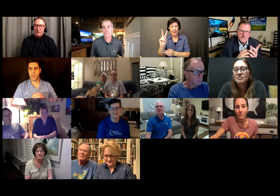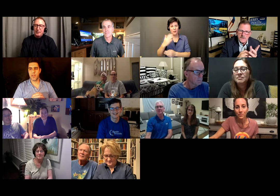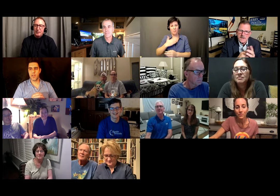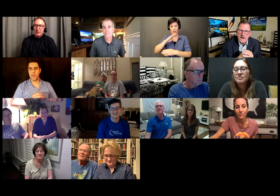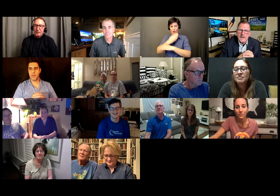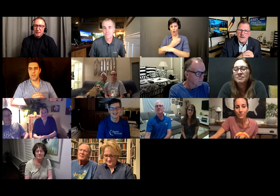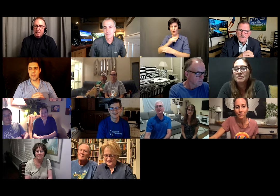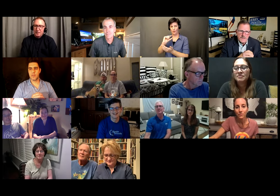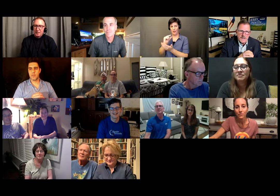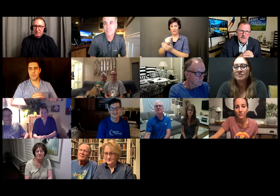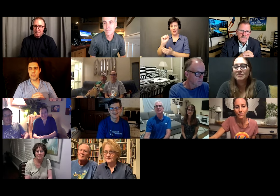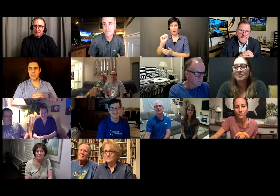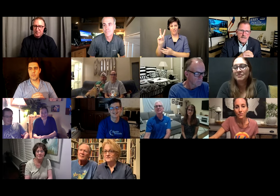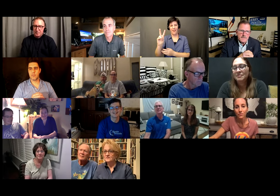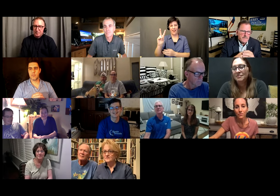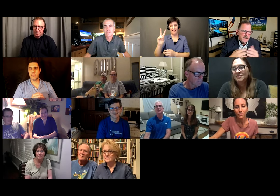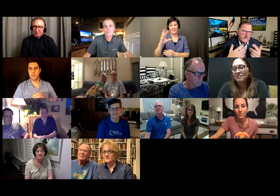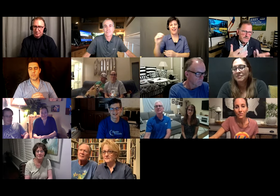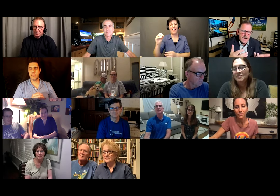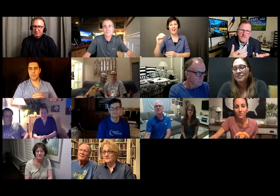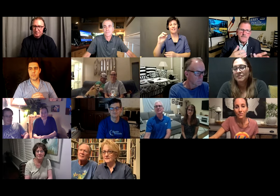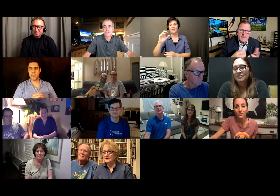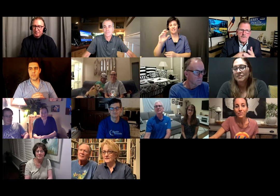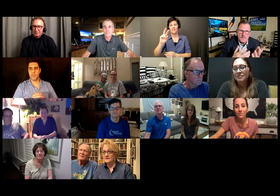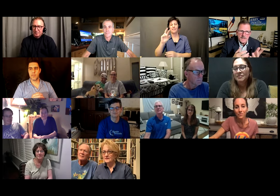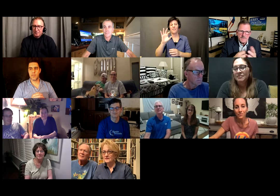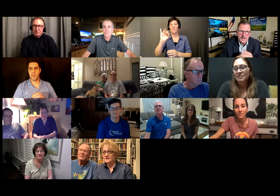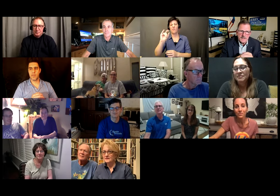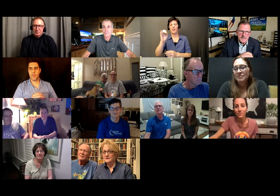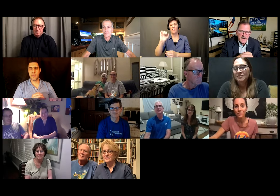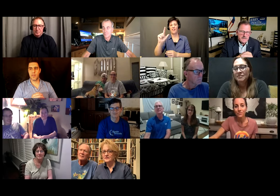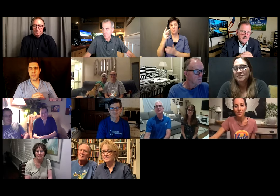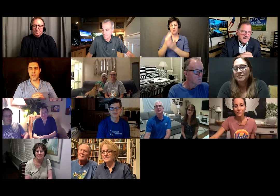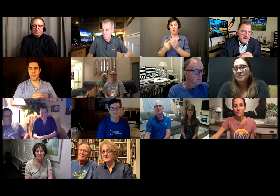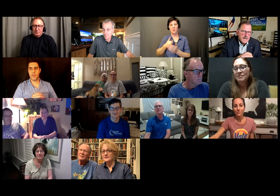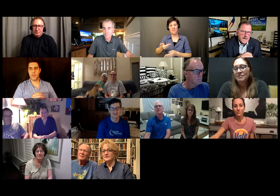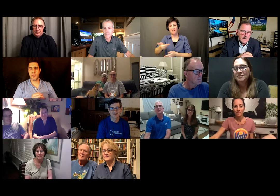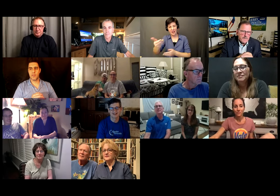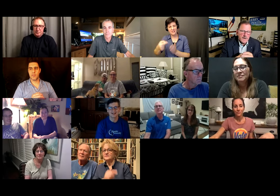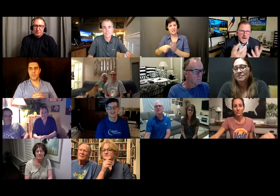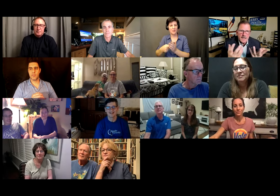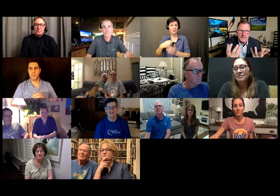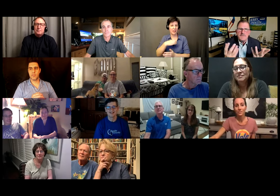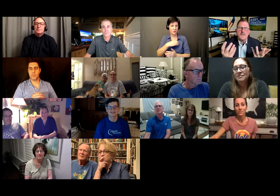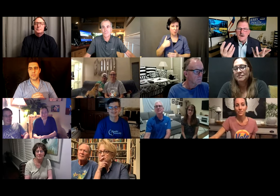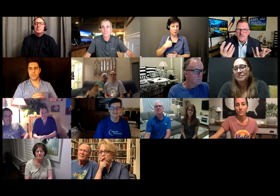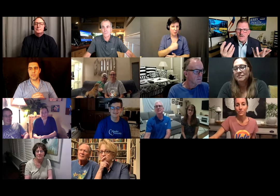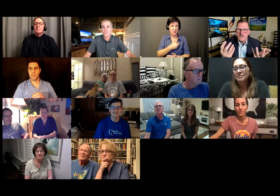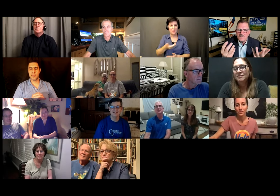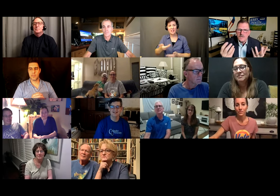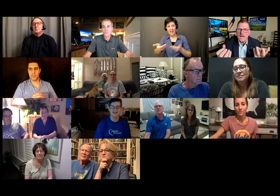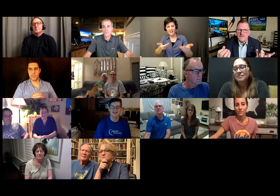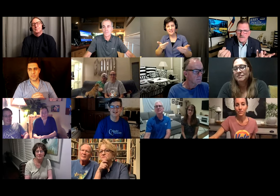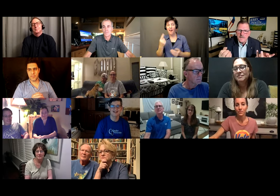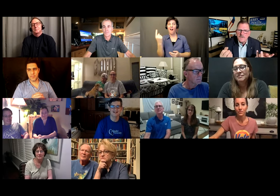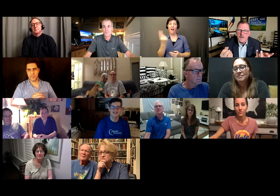and Foothill High over the years, either as a council member or be invited as a guest. And one of the highlights of each graduation is